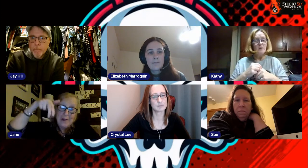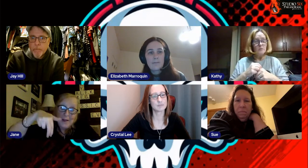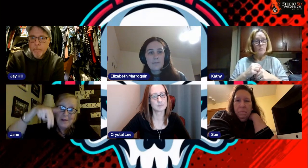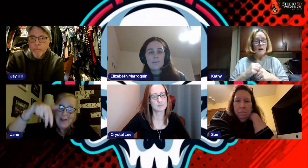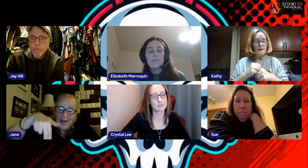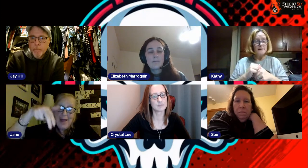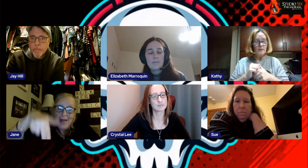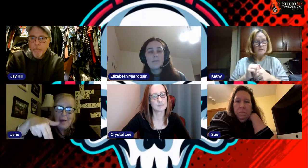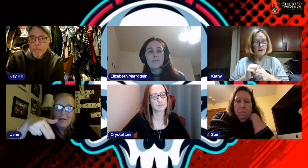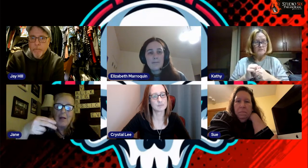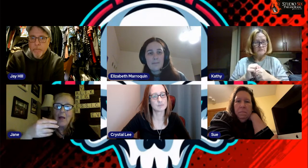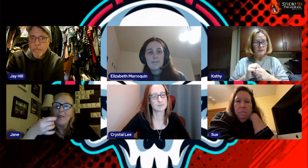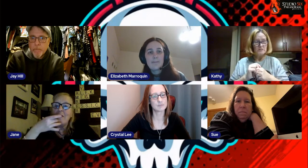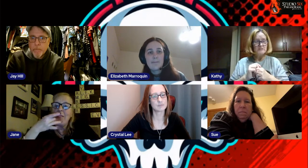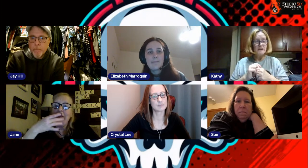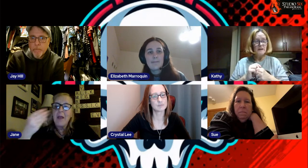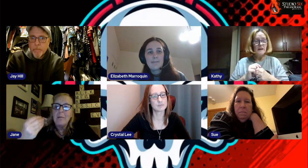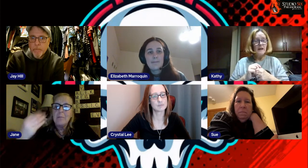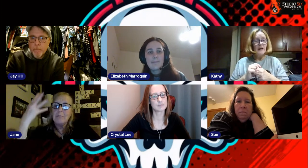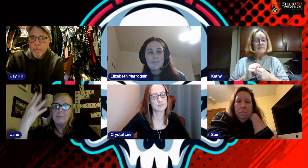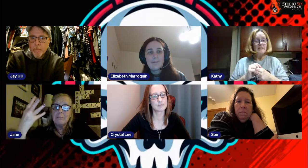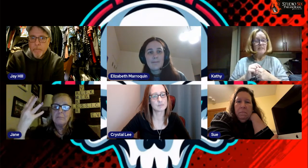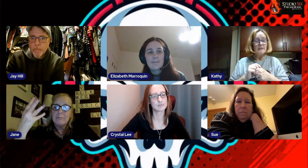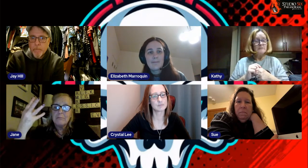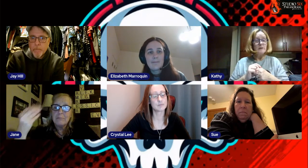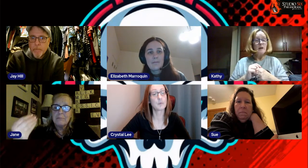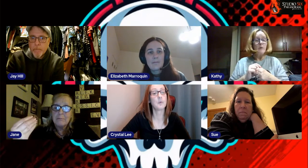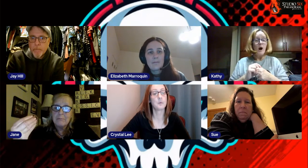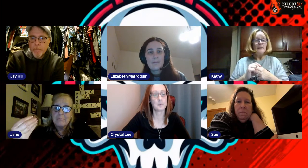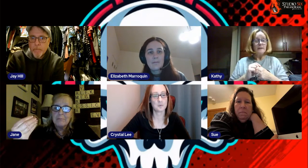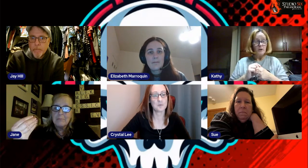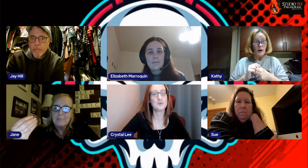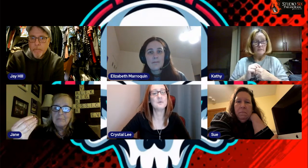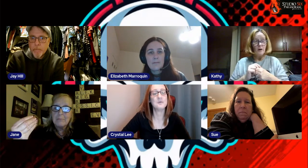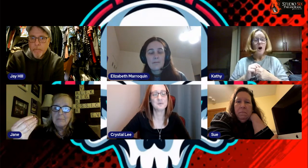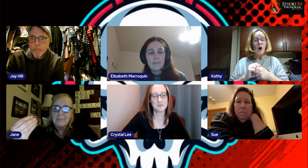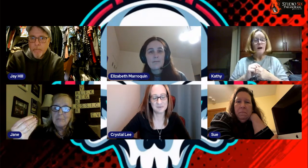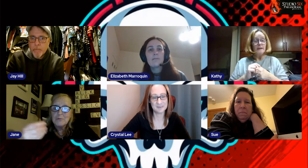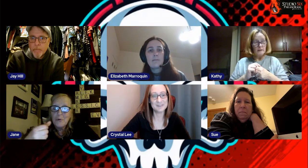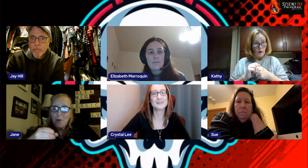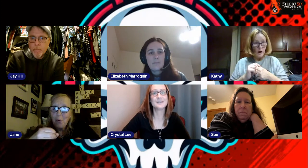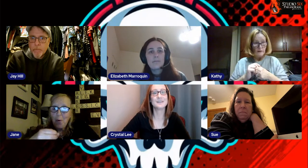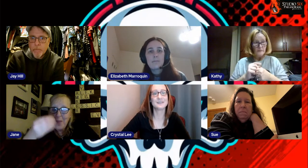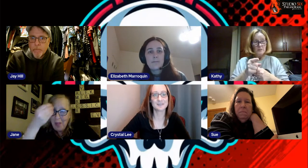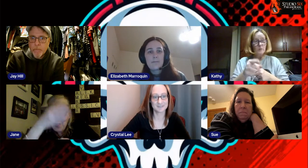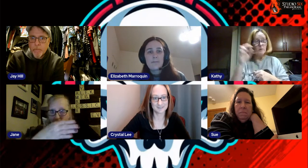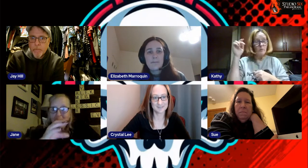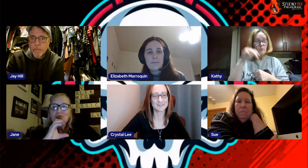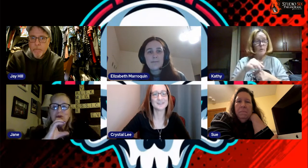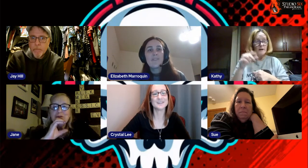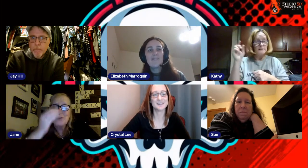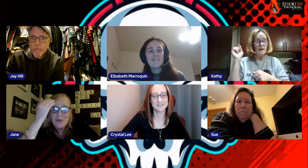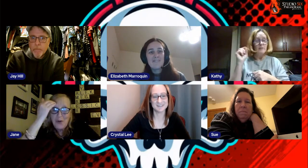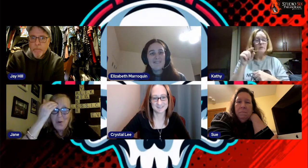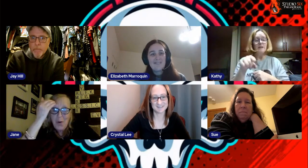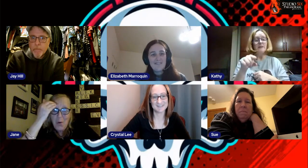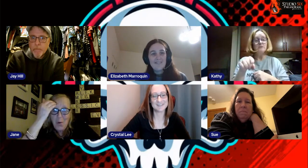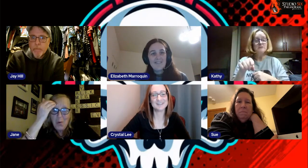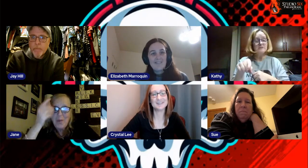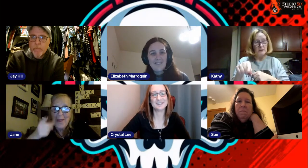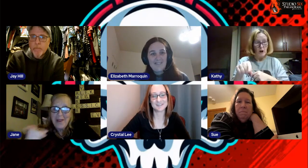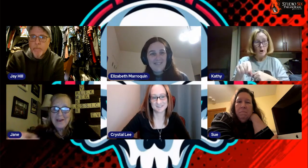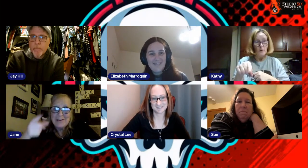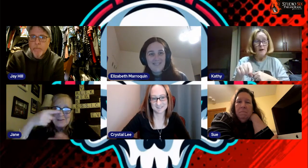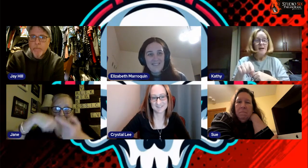the light pole. You're walking down the stairs and the light came on and off. So when they were walking down, they were